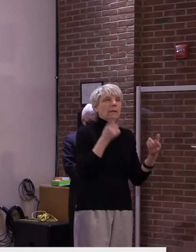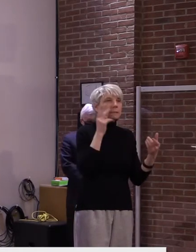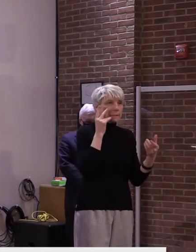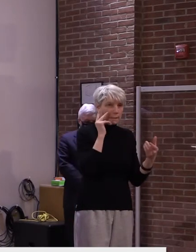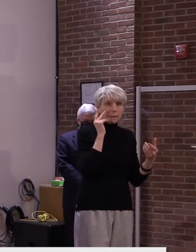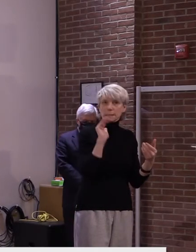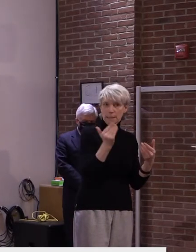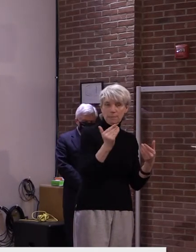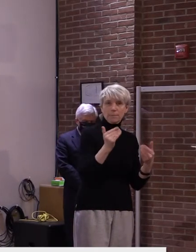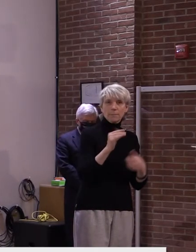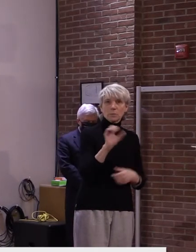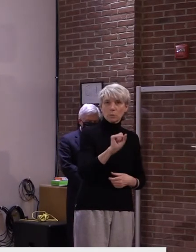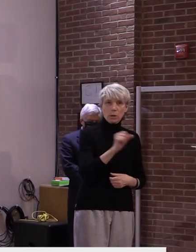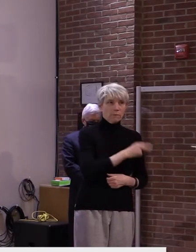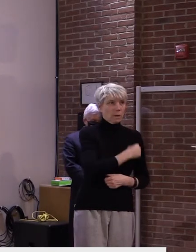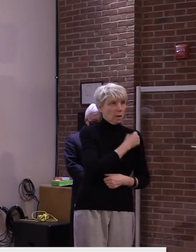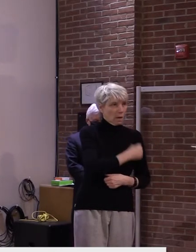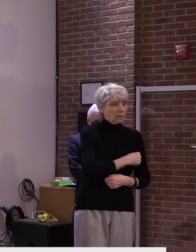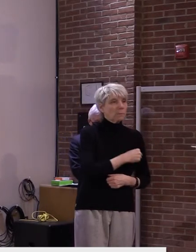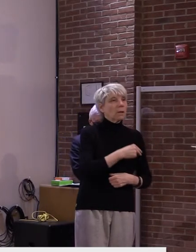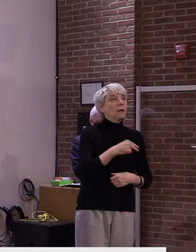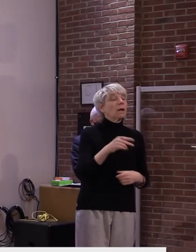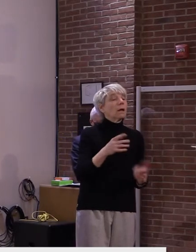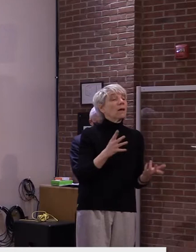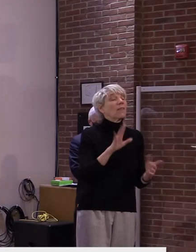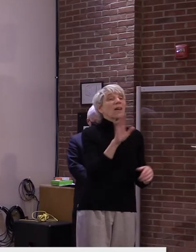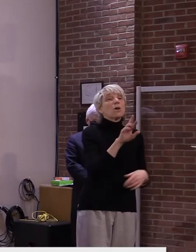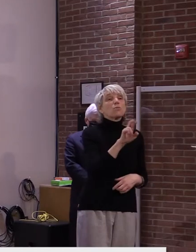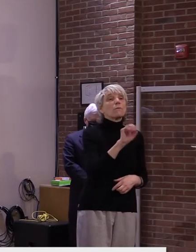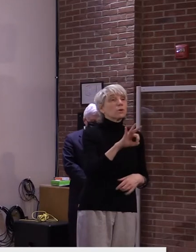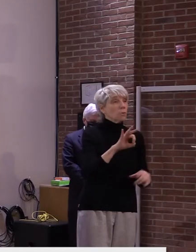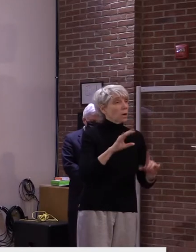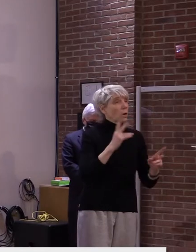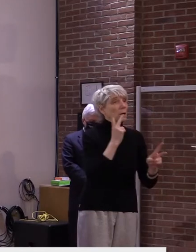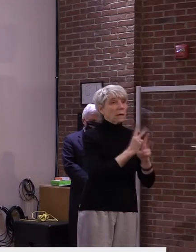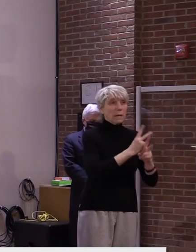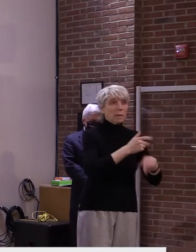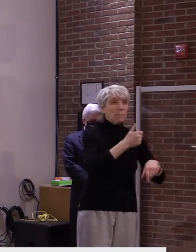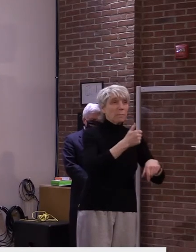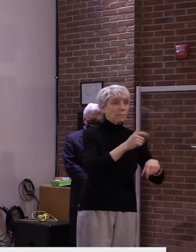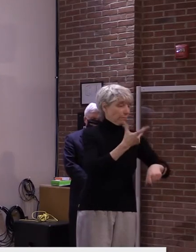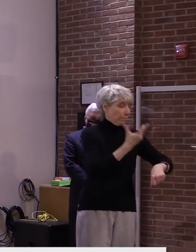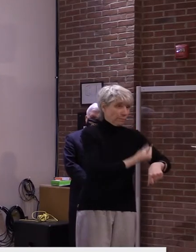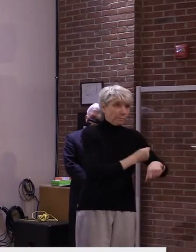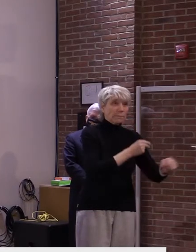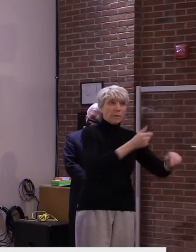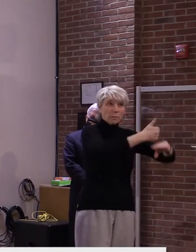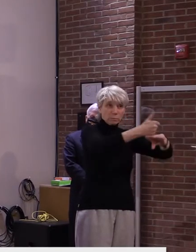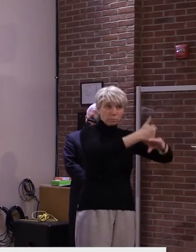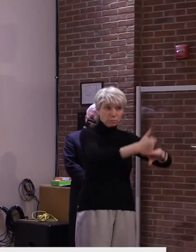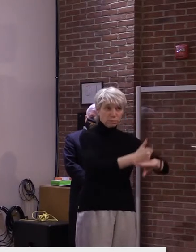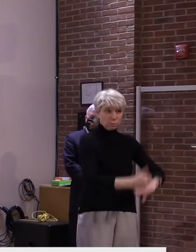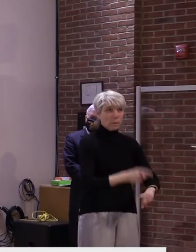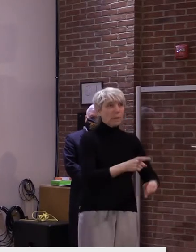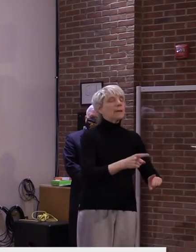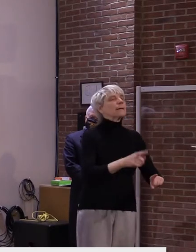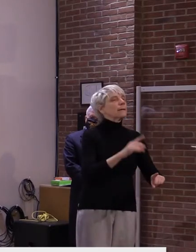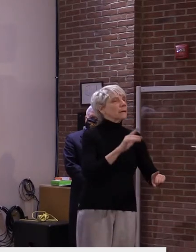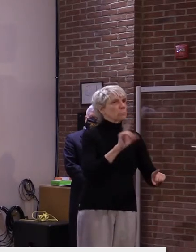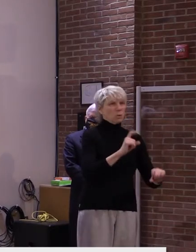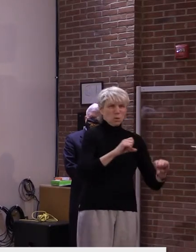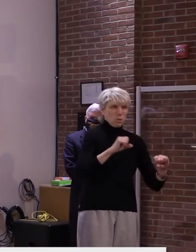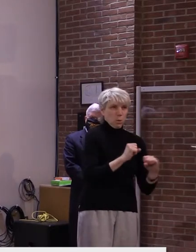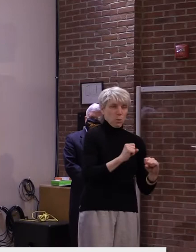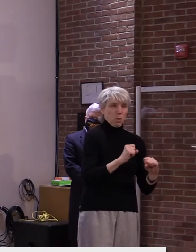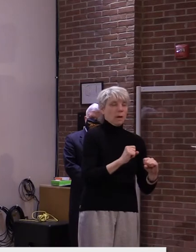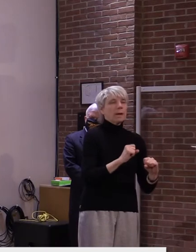Hospital. We've been notified that its refrigerated vaccine may have reached a temperature slightly above the manufacturer's